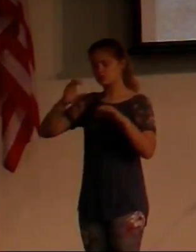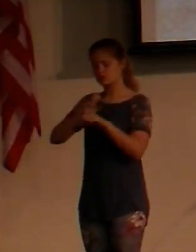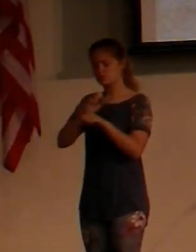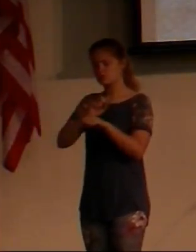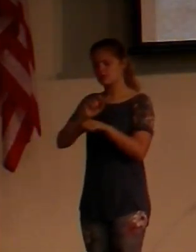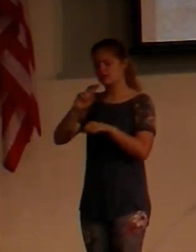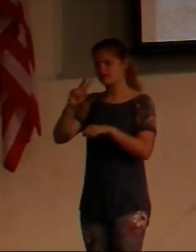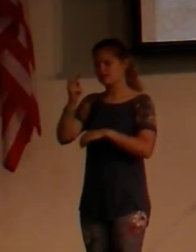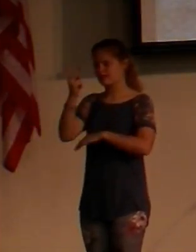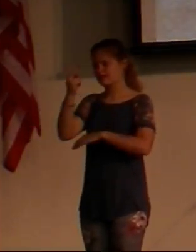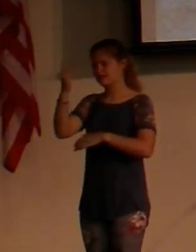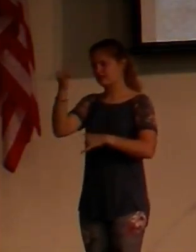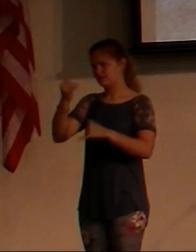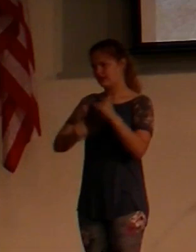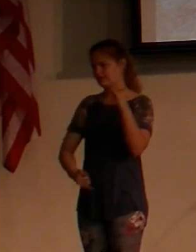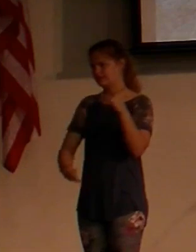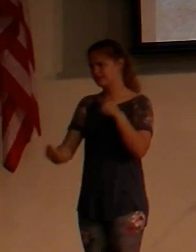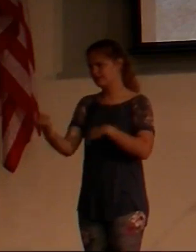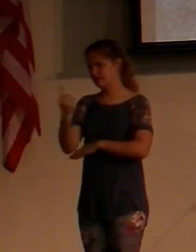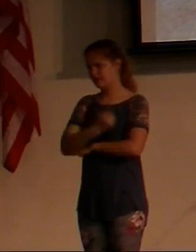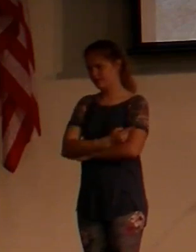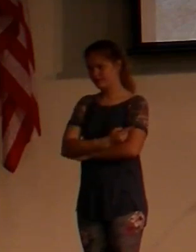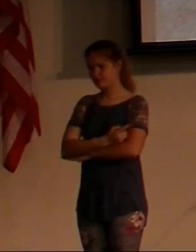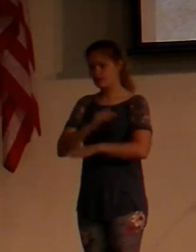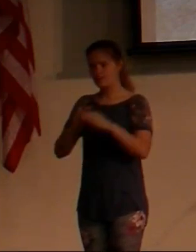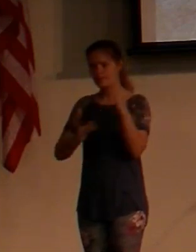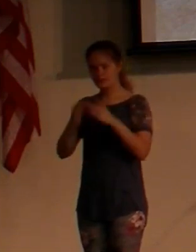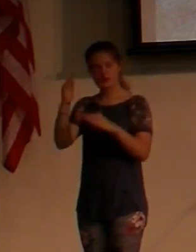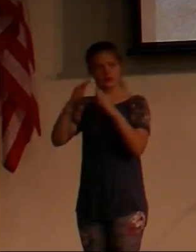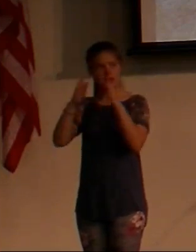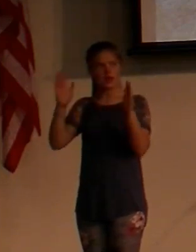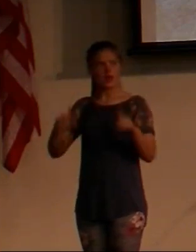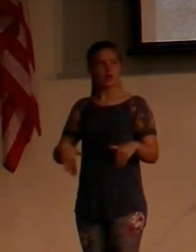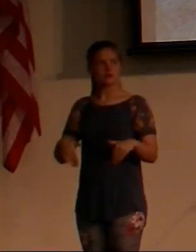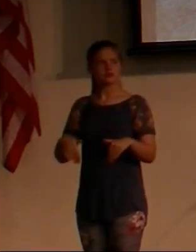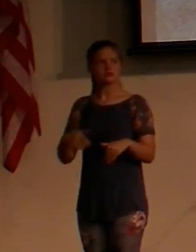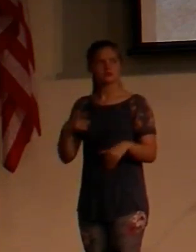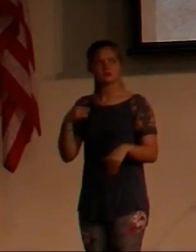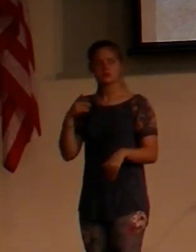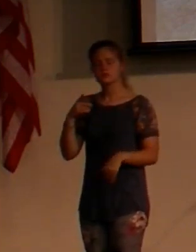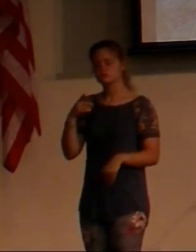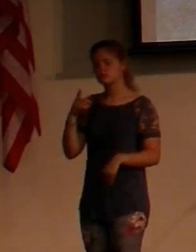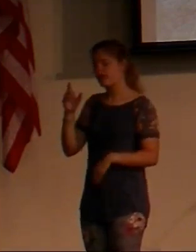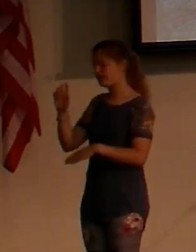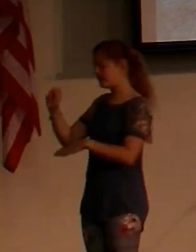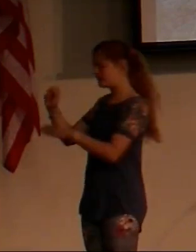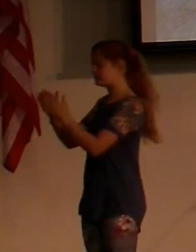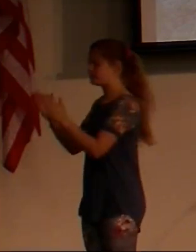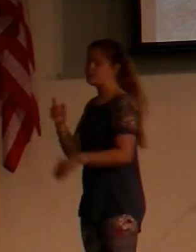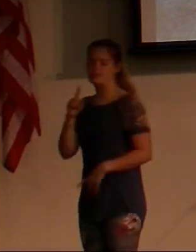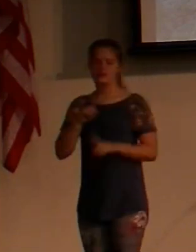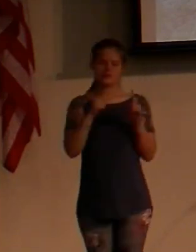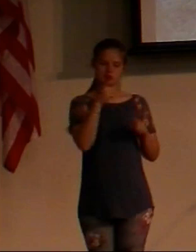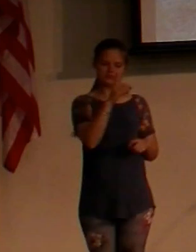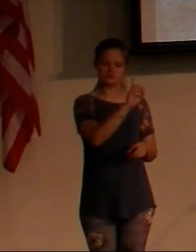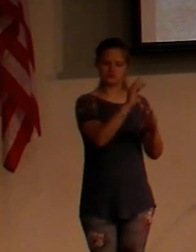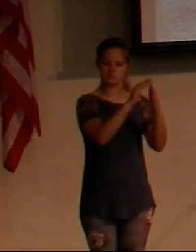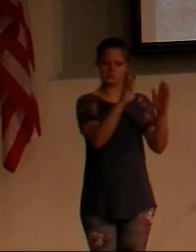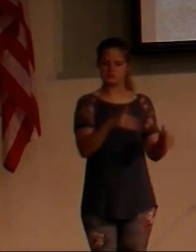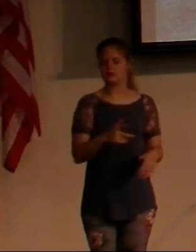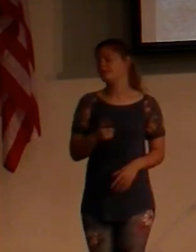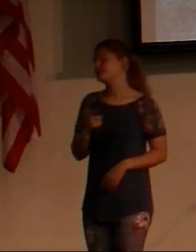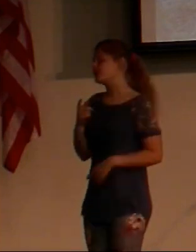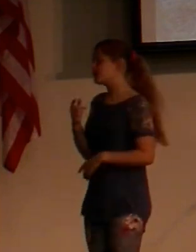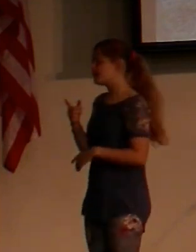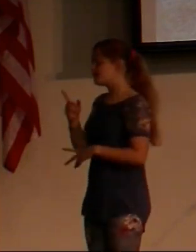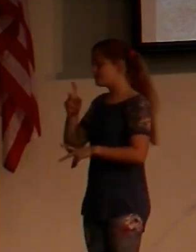building him a little house at the church building in Silkgrass. Now, he's in Dangriga. During the night in Dangriga, he says people will come up